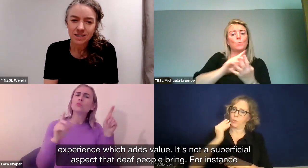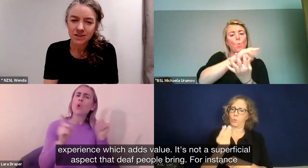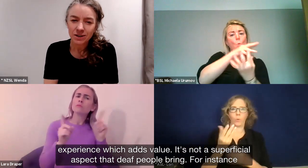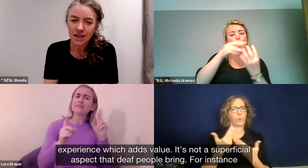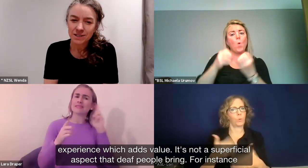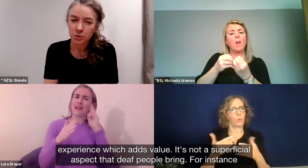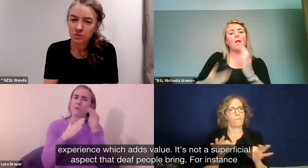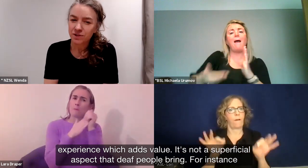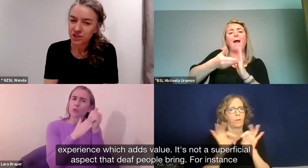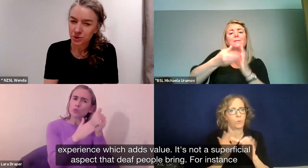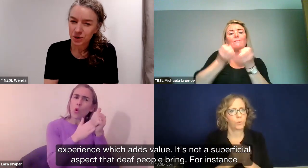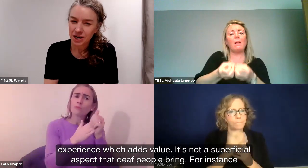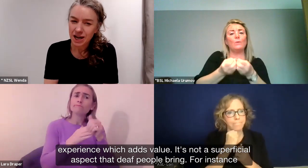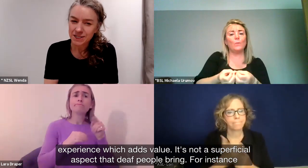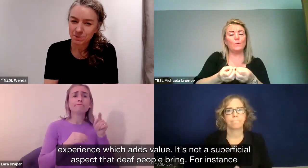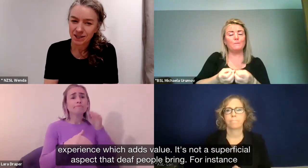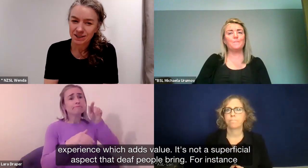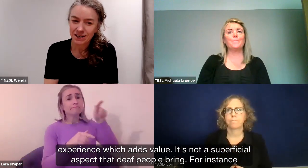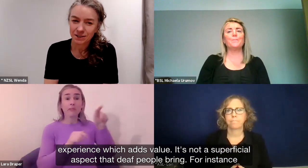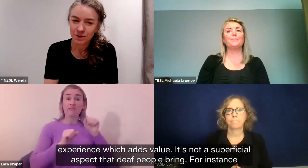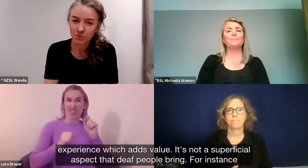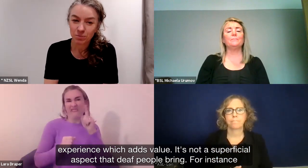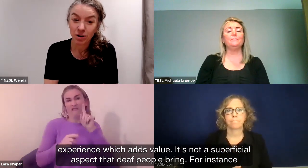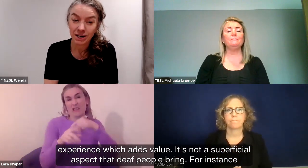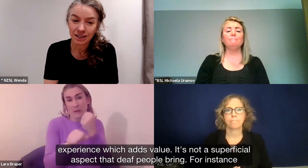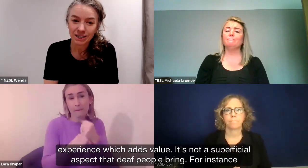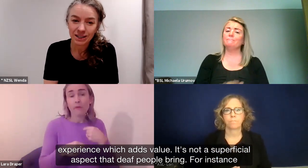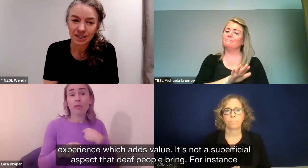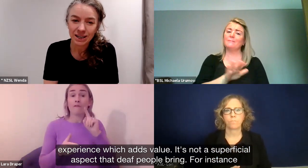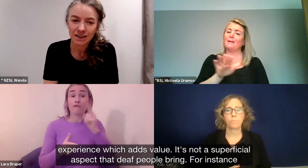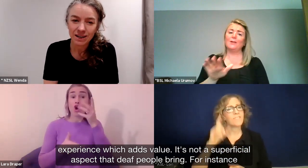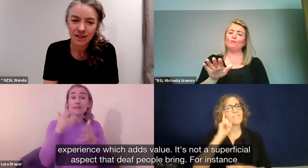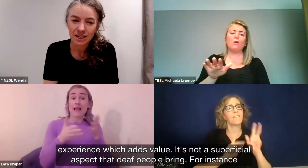It's not a superficial aspect that deaf people bring.